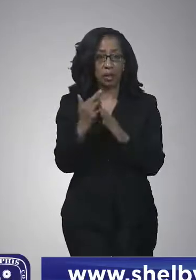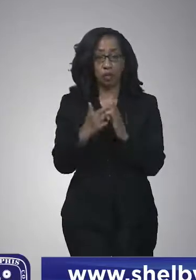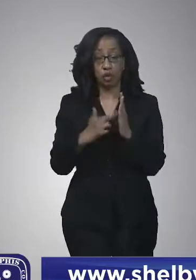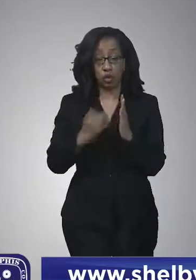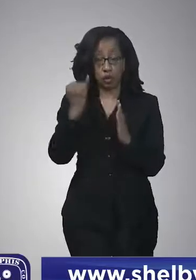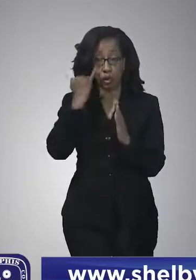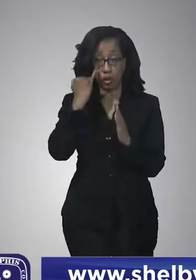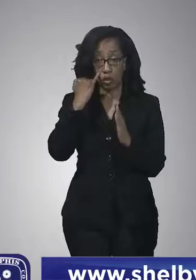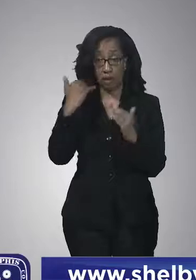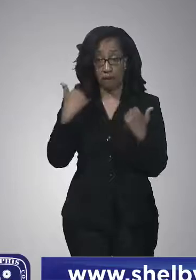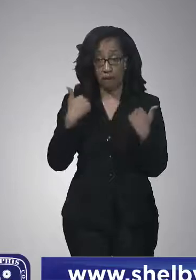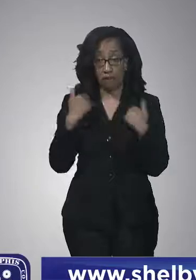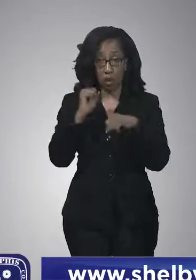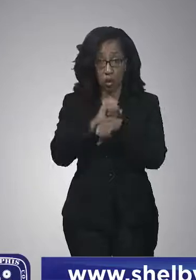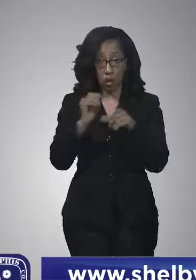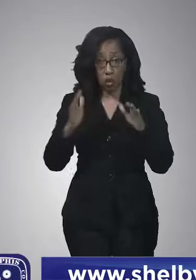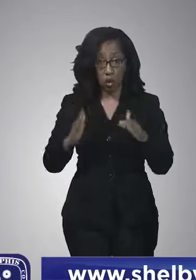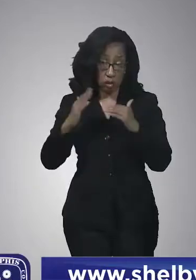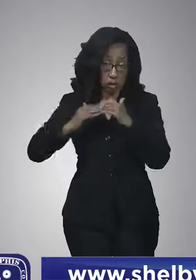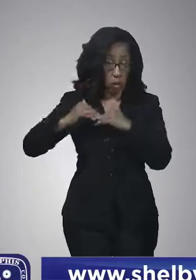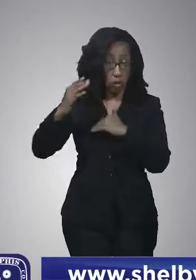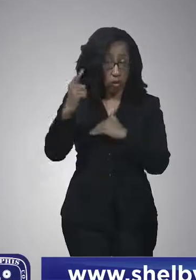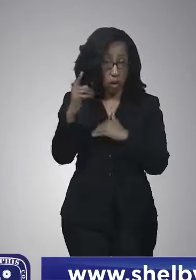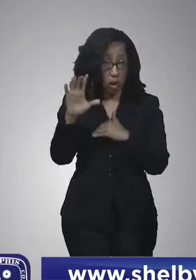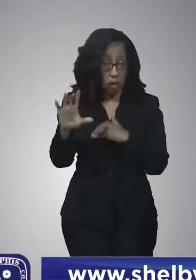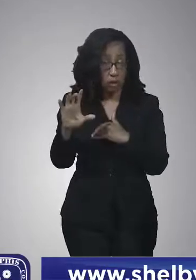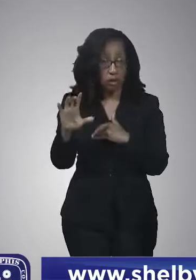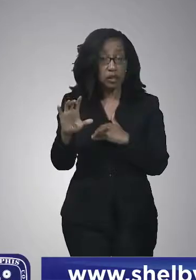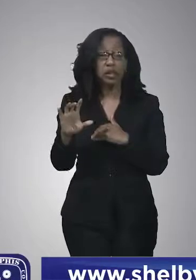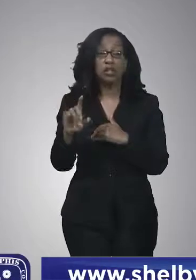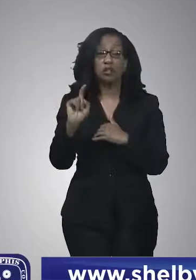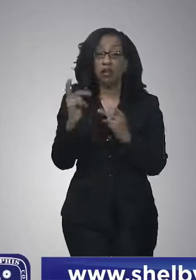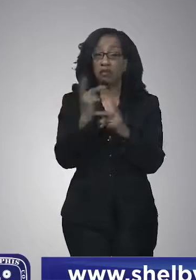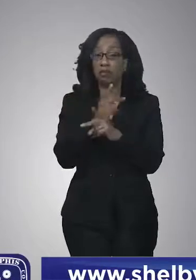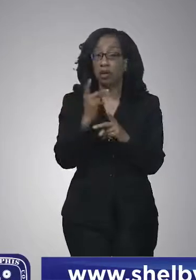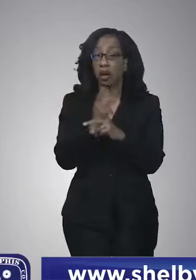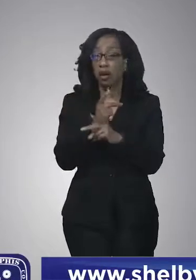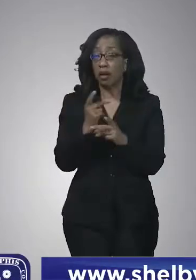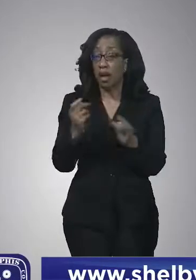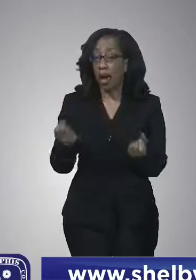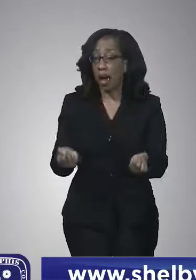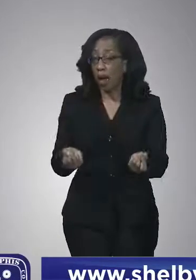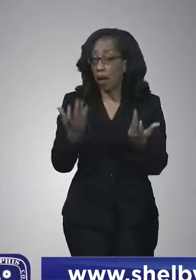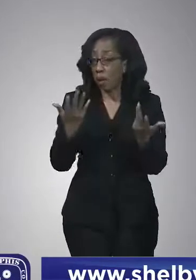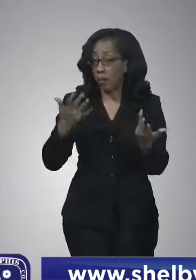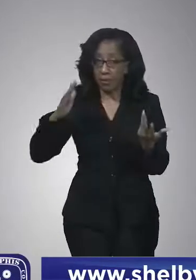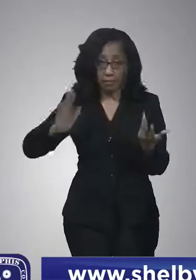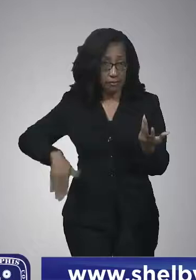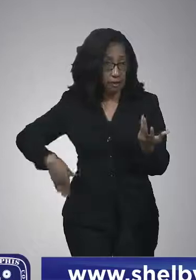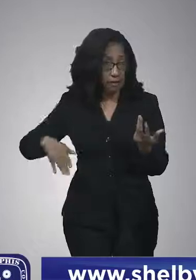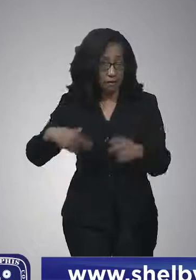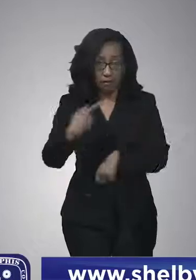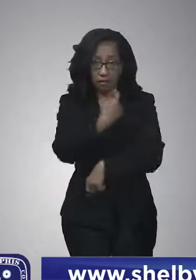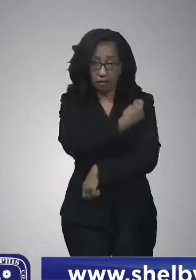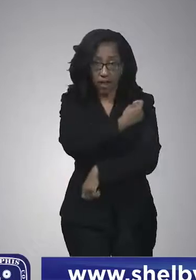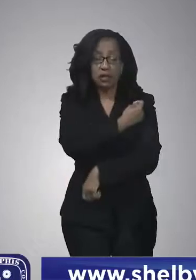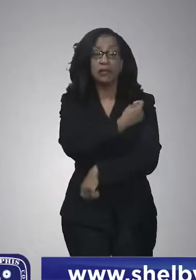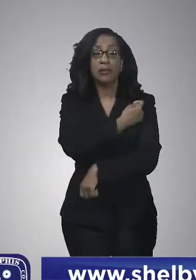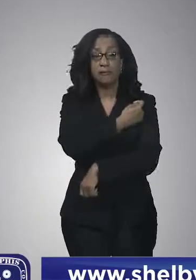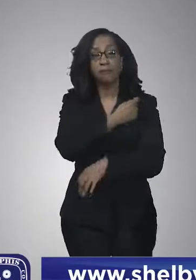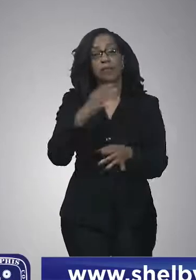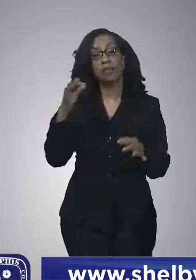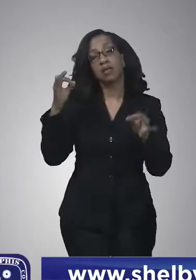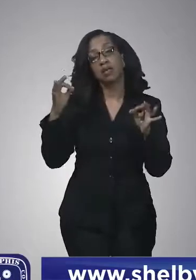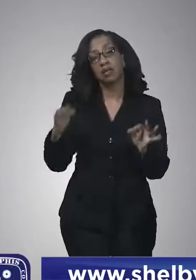100 employees, first you need to determine how many of your employees may not be vaccinated, and then